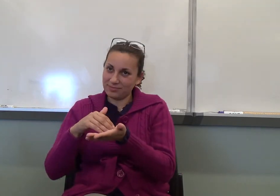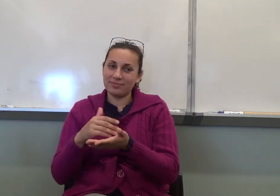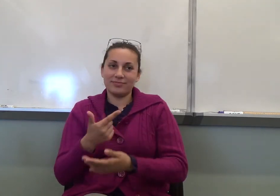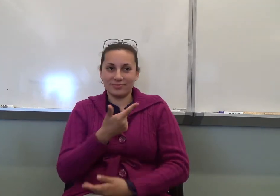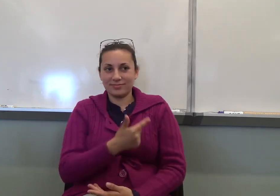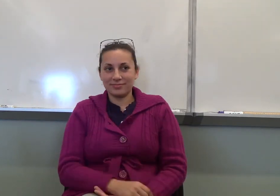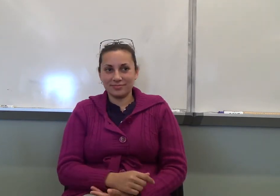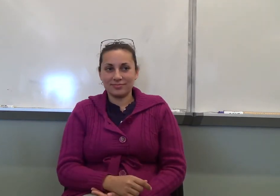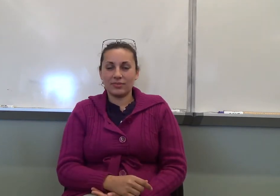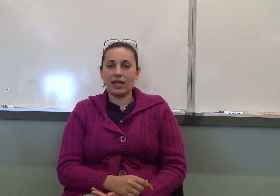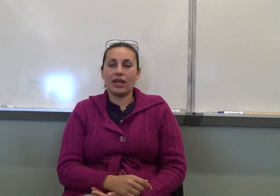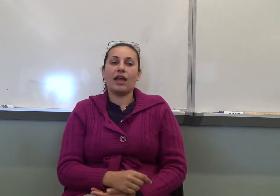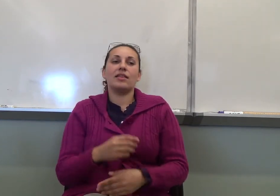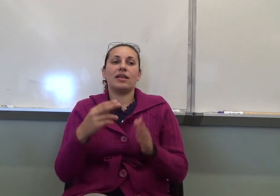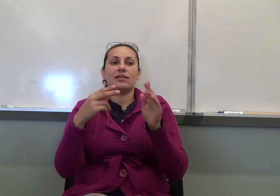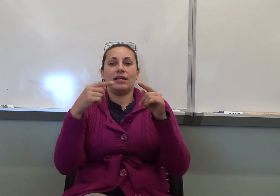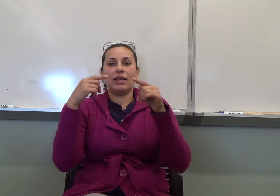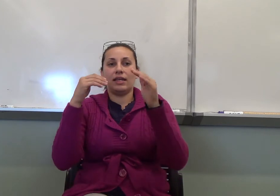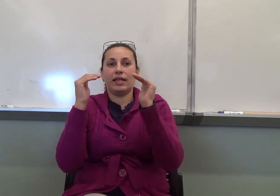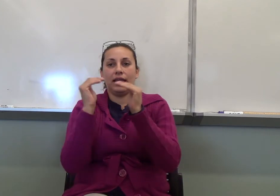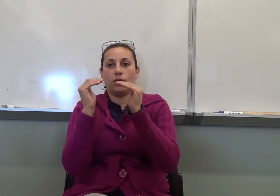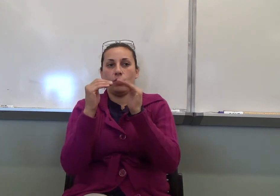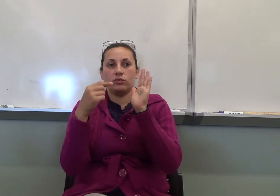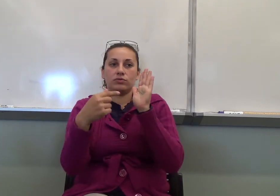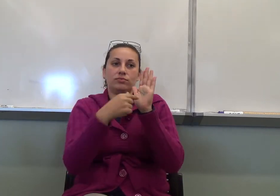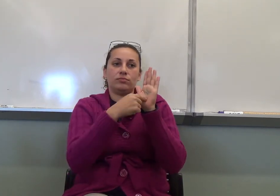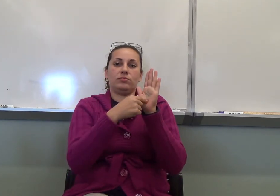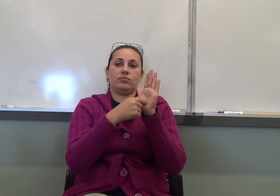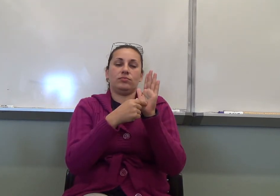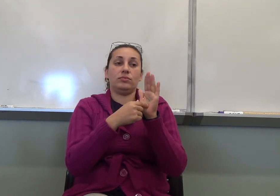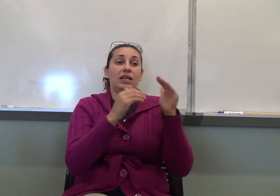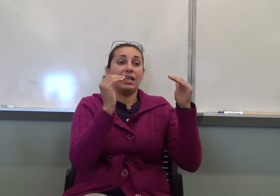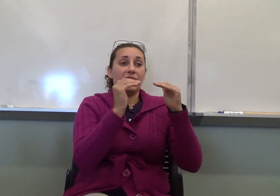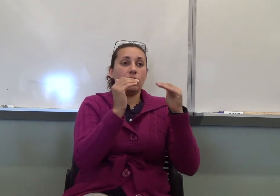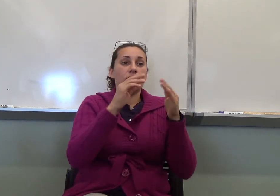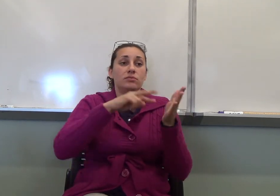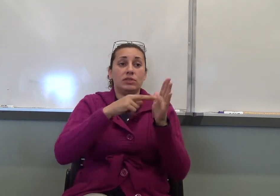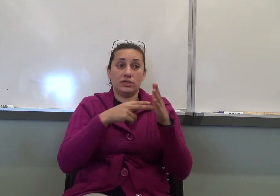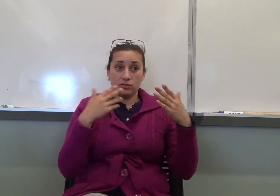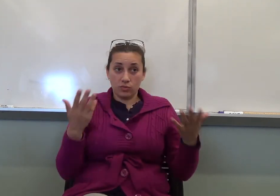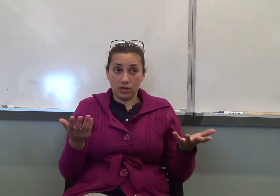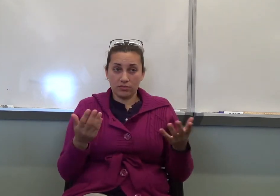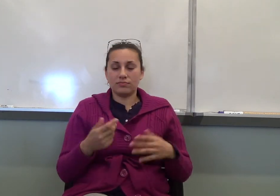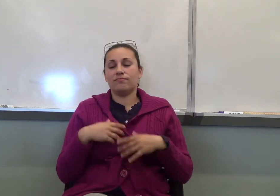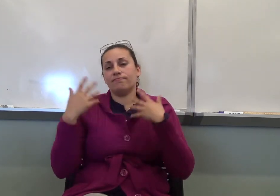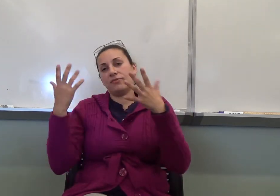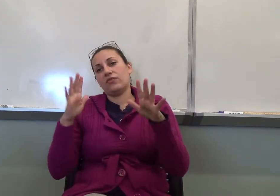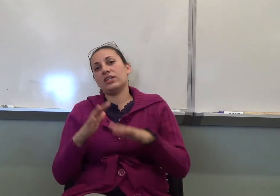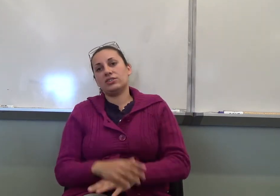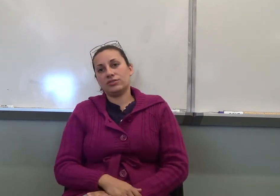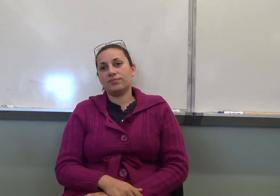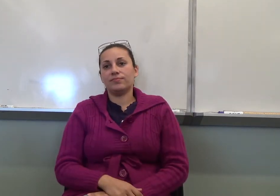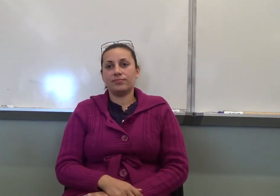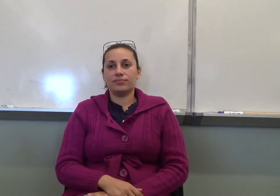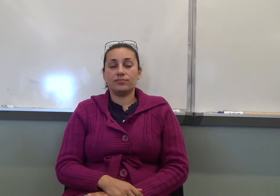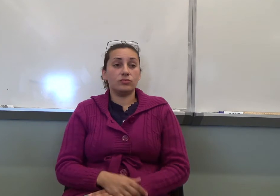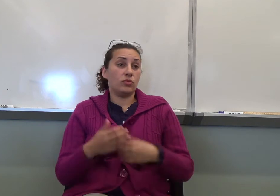And then equals. Equals says I'm done. And if you have your calculator, you can try it out. You should be getting